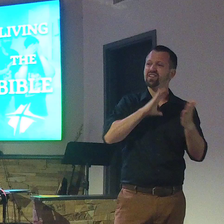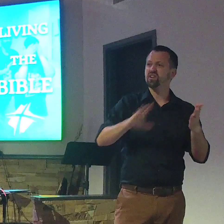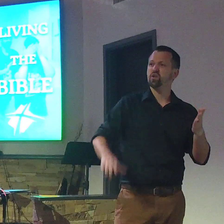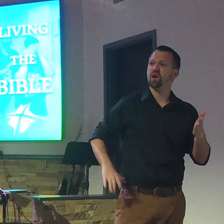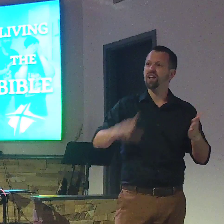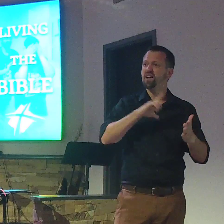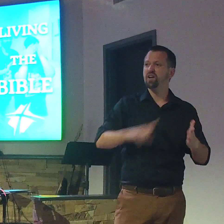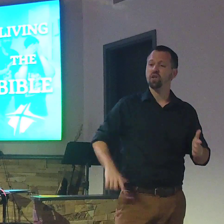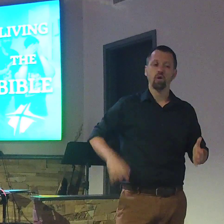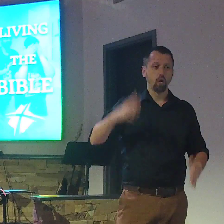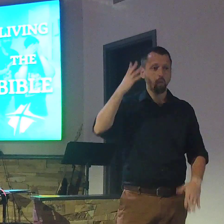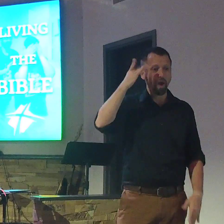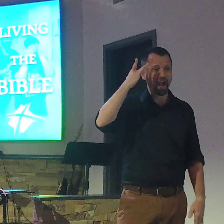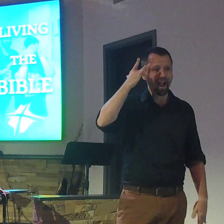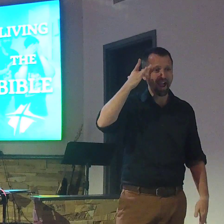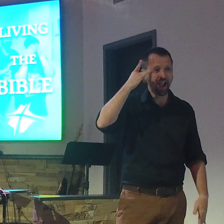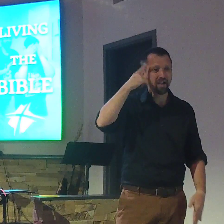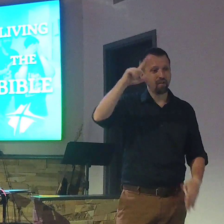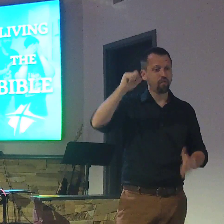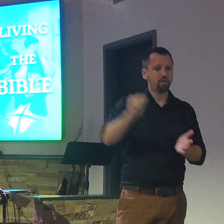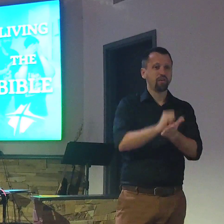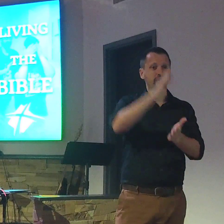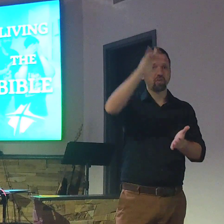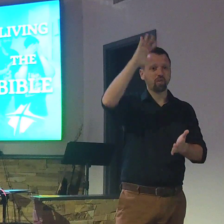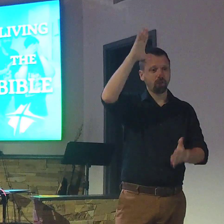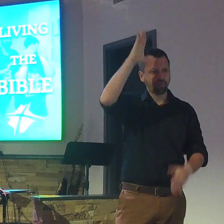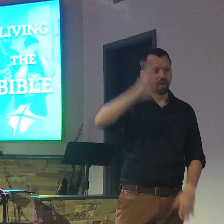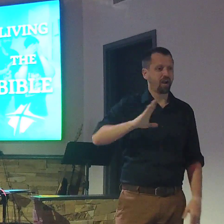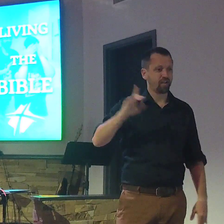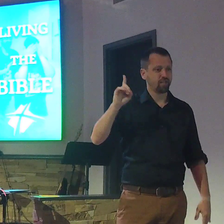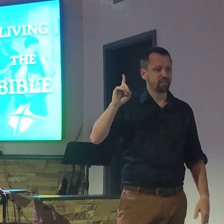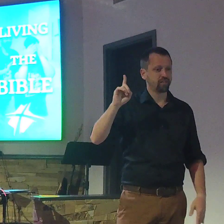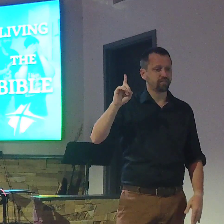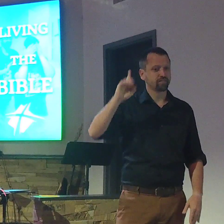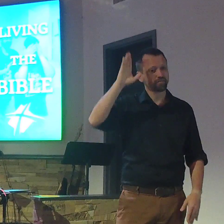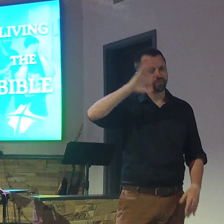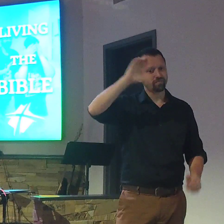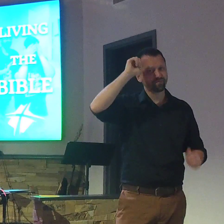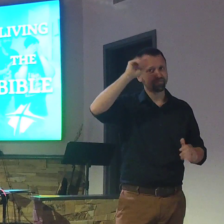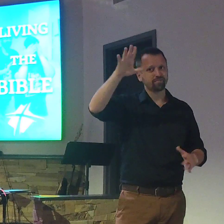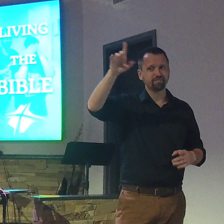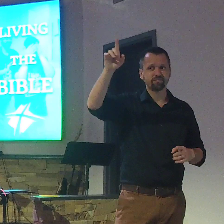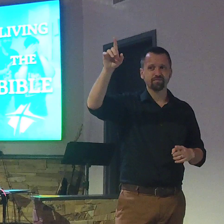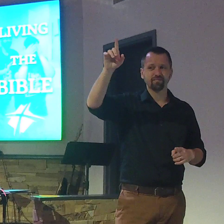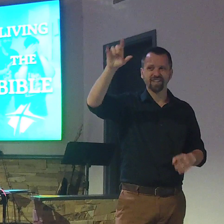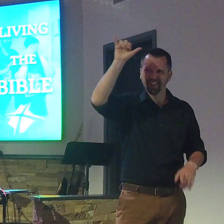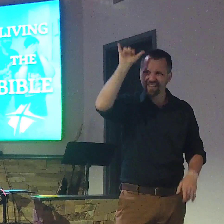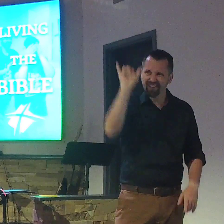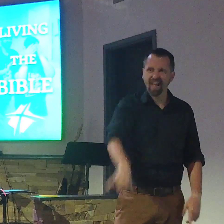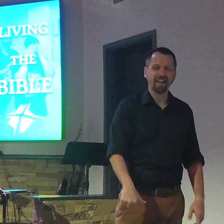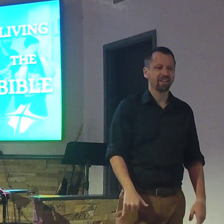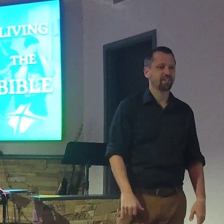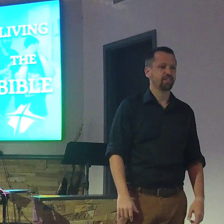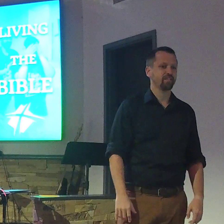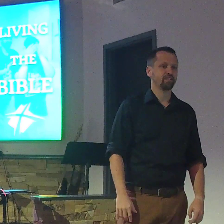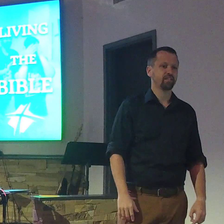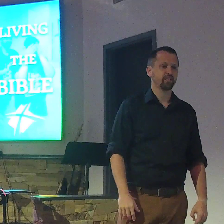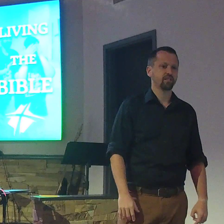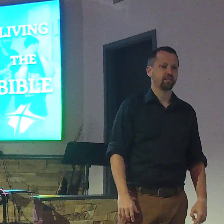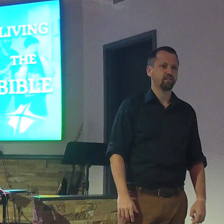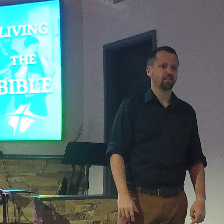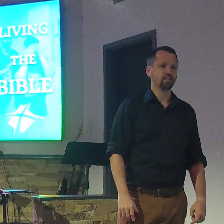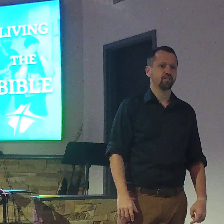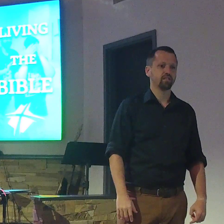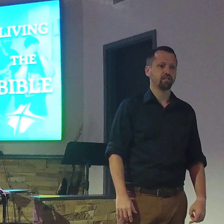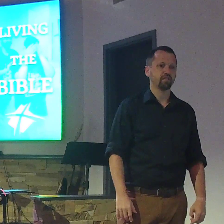Lord. Why? To the glory of God the Father. That's why. You see,